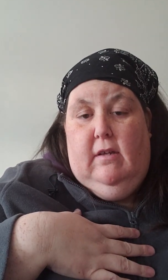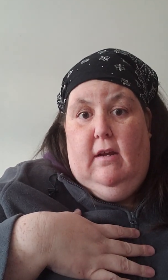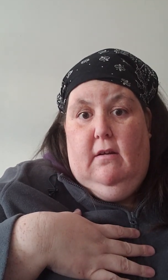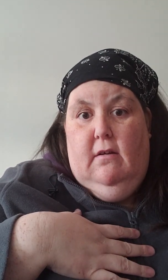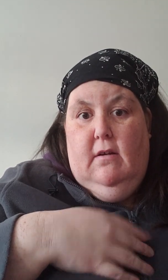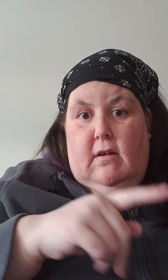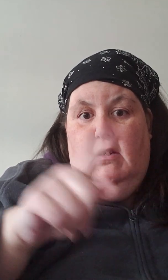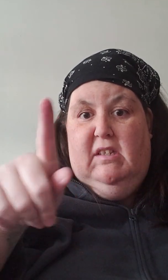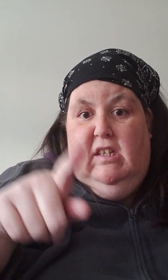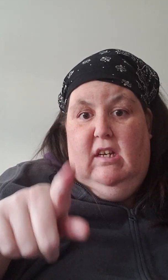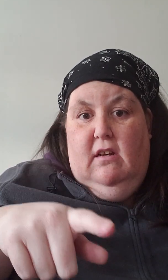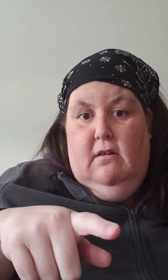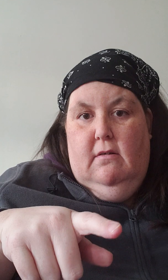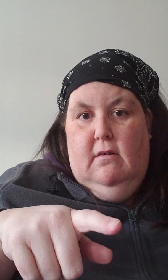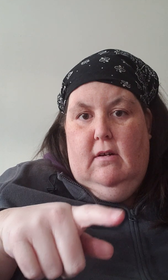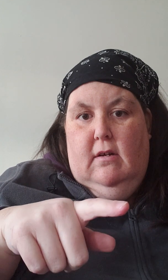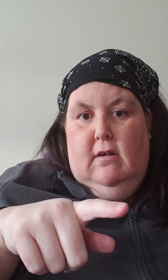saying. Z,